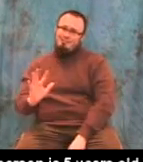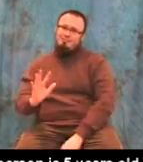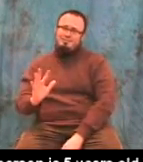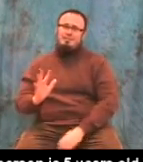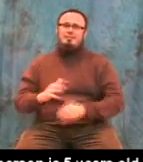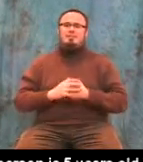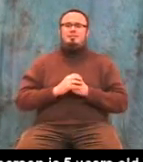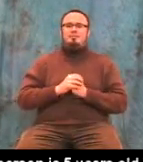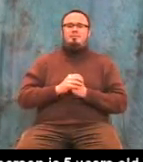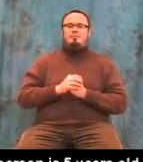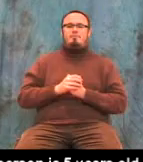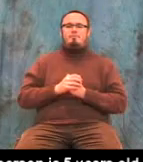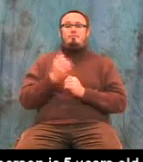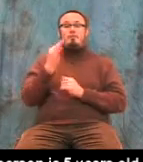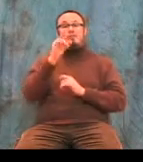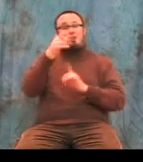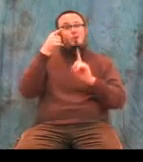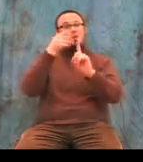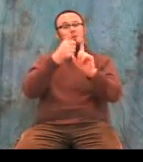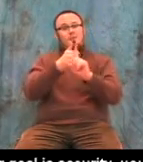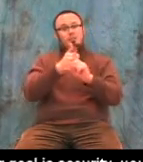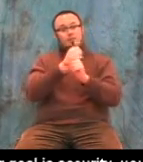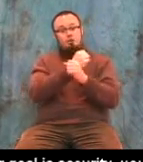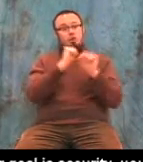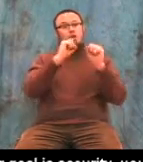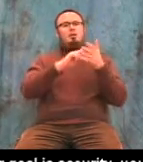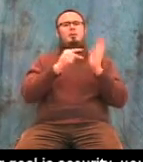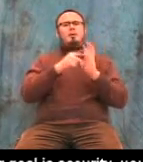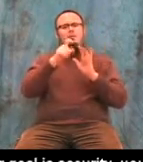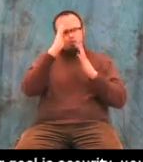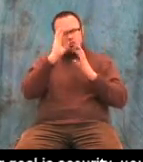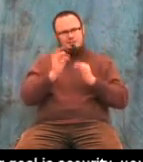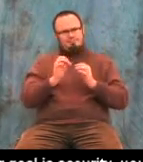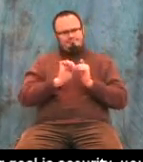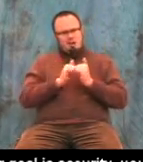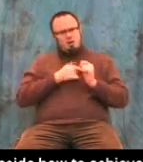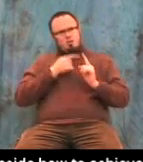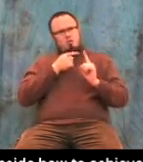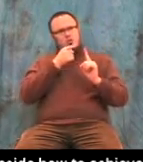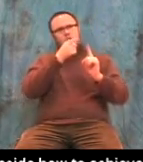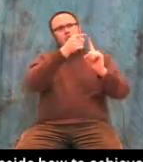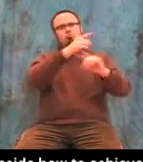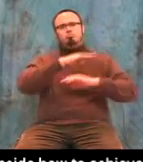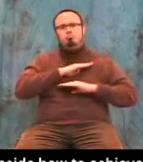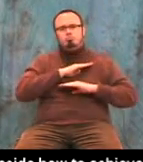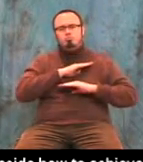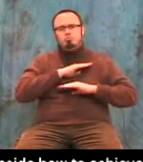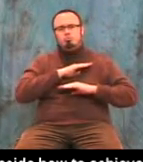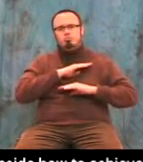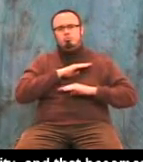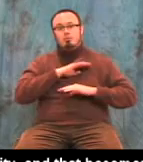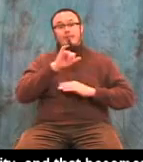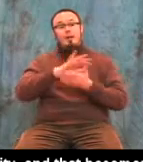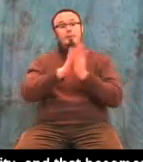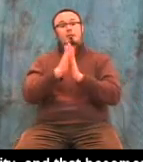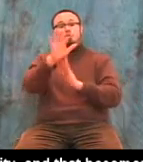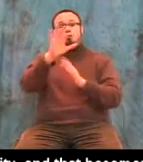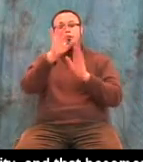old. If your goal is security, you need to decide how to achieve that security, and that becomes your